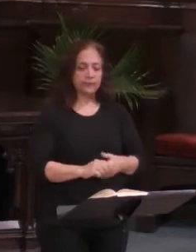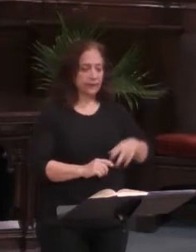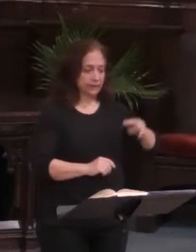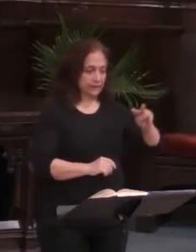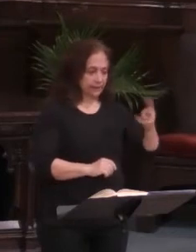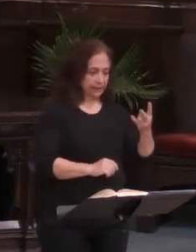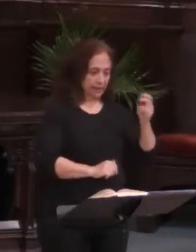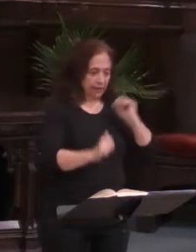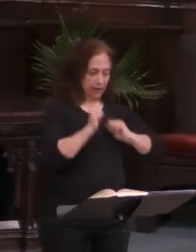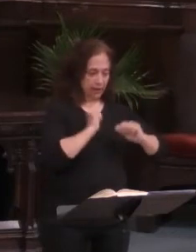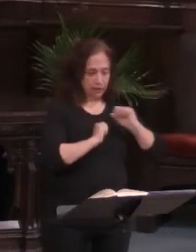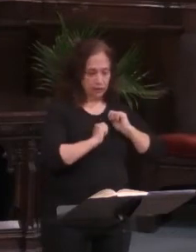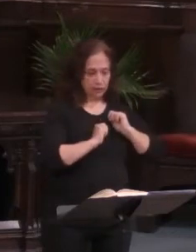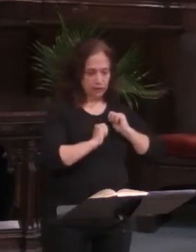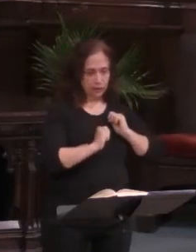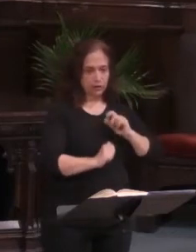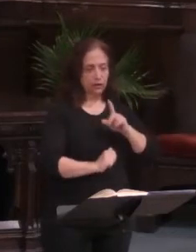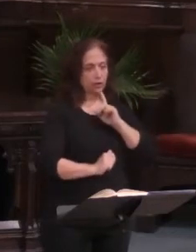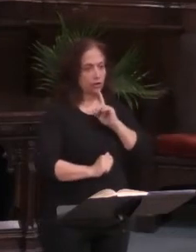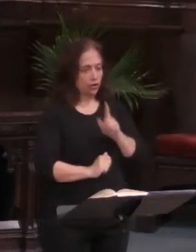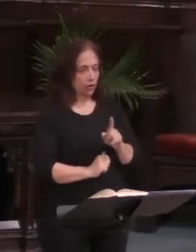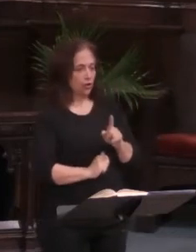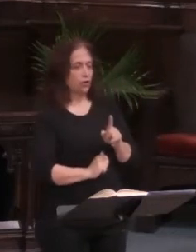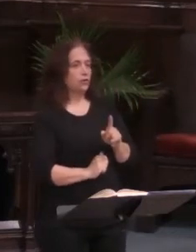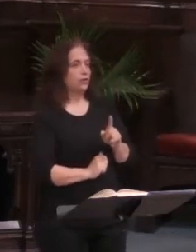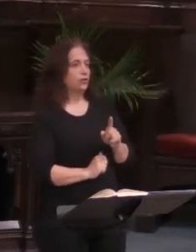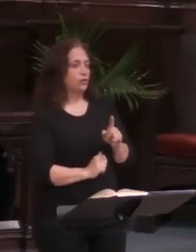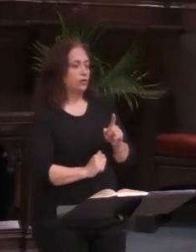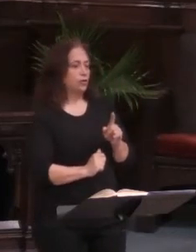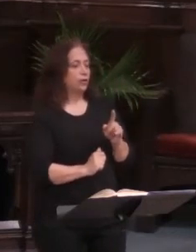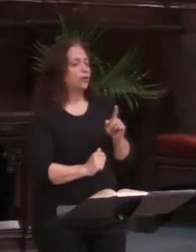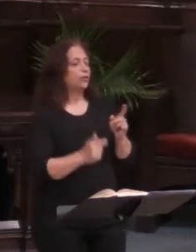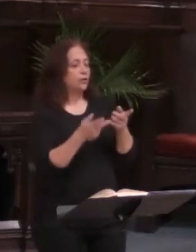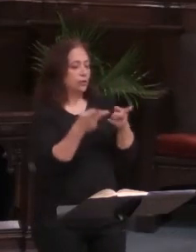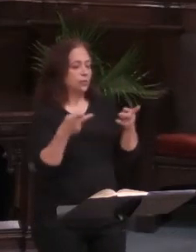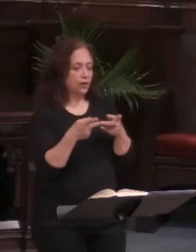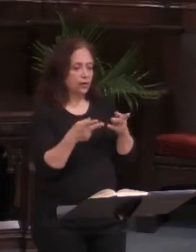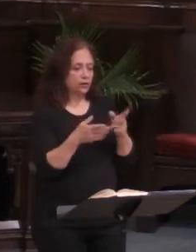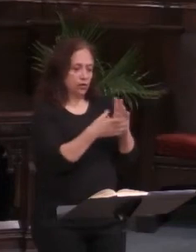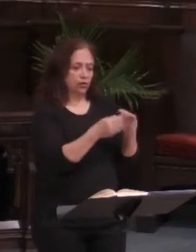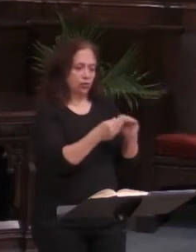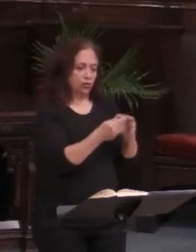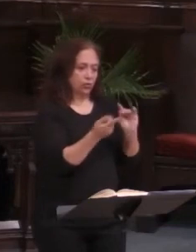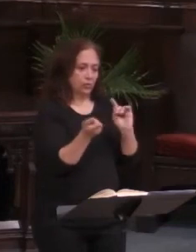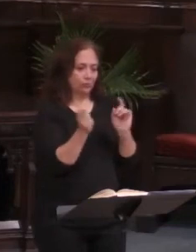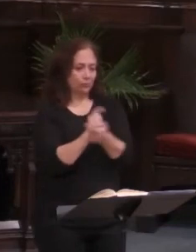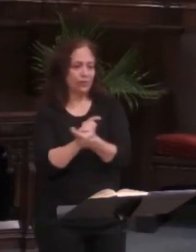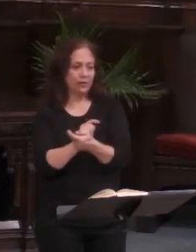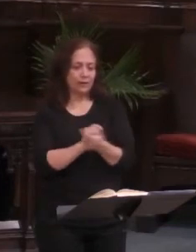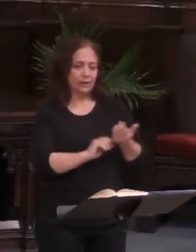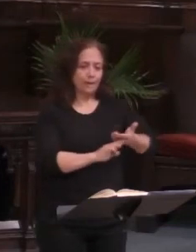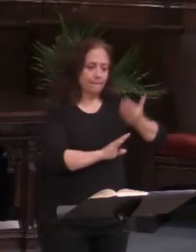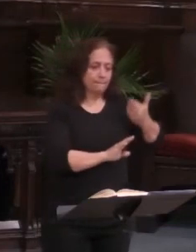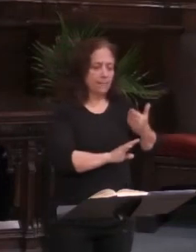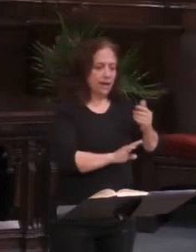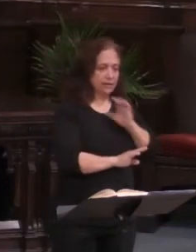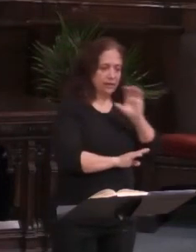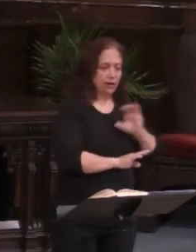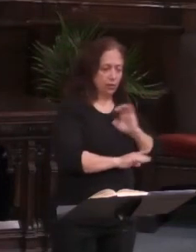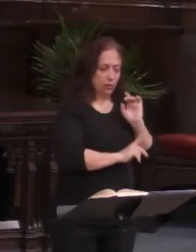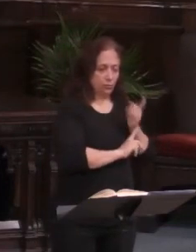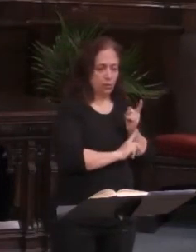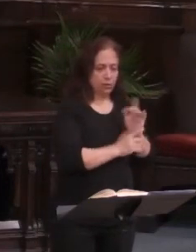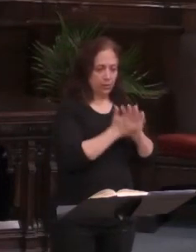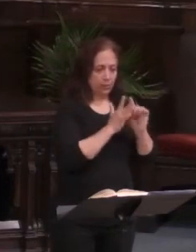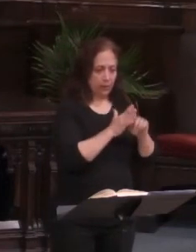Second acts are where the story shifts. Past characters and moments